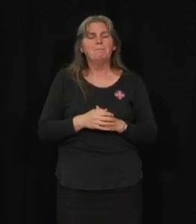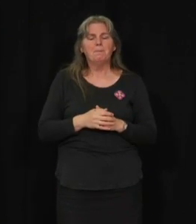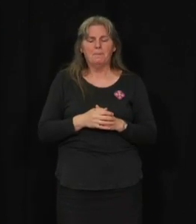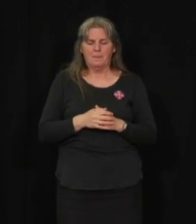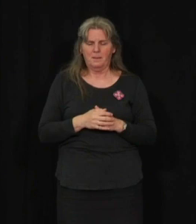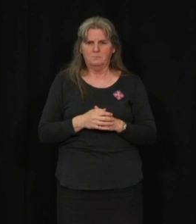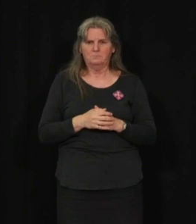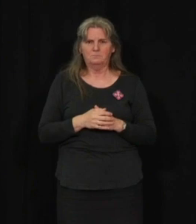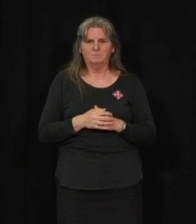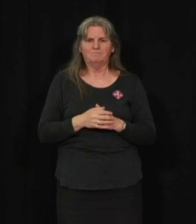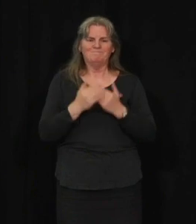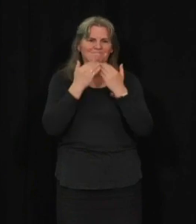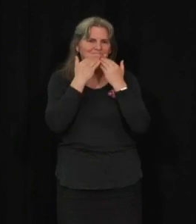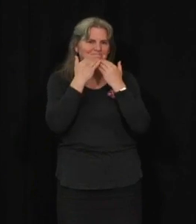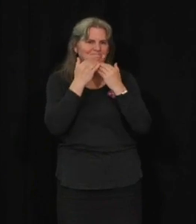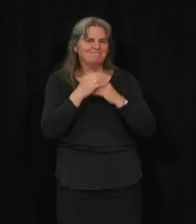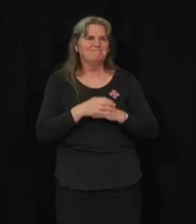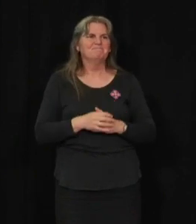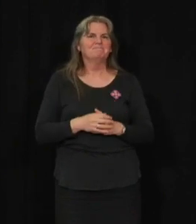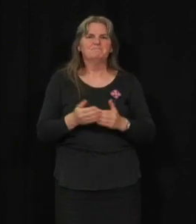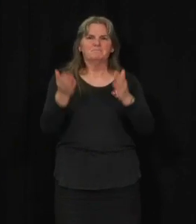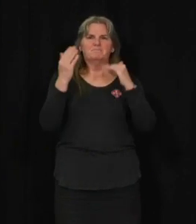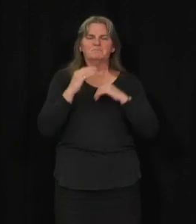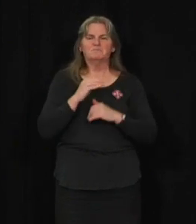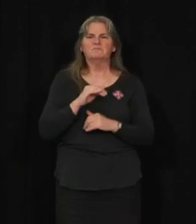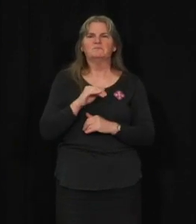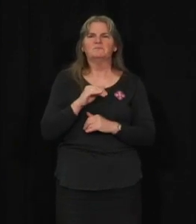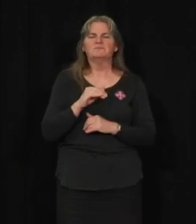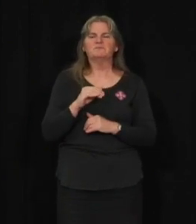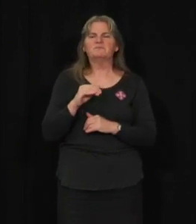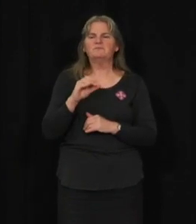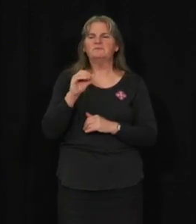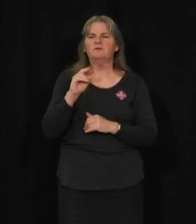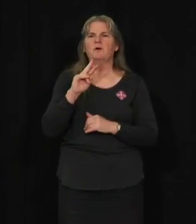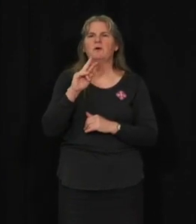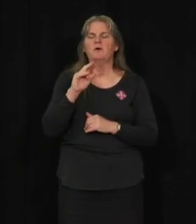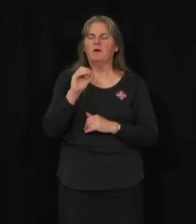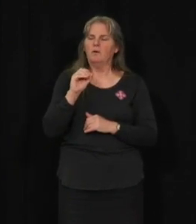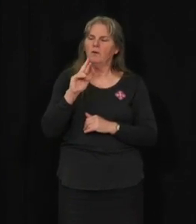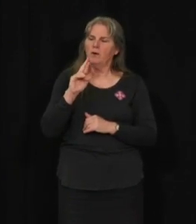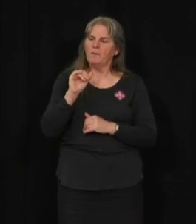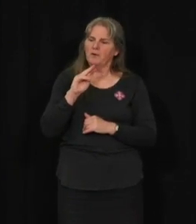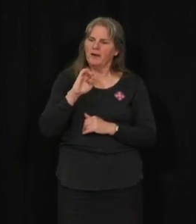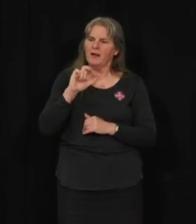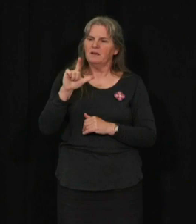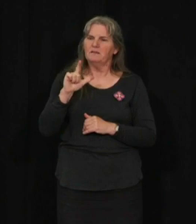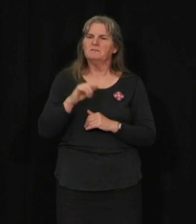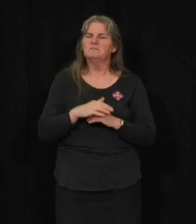Okay, Great, thank you. We'll move to Julien, Aurore Boreal.